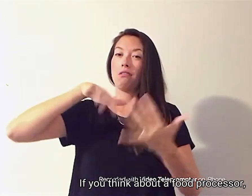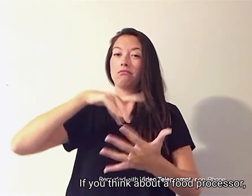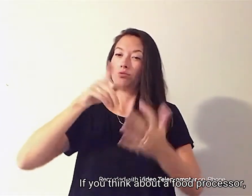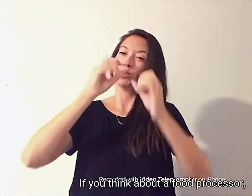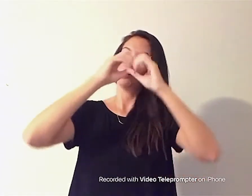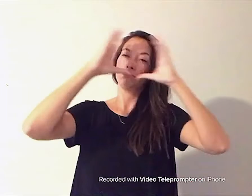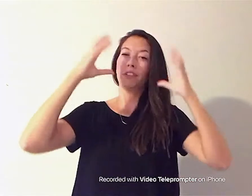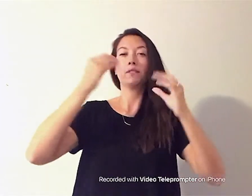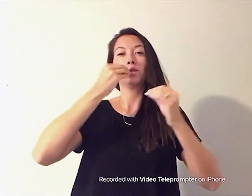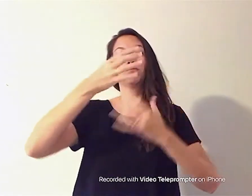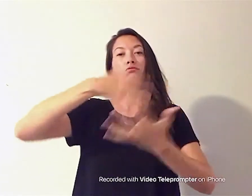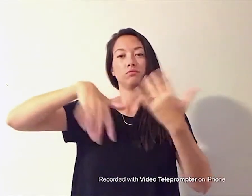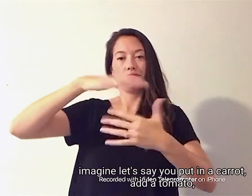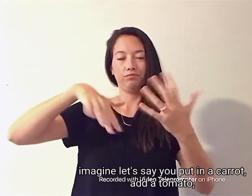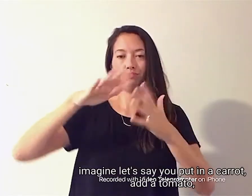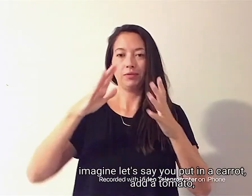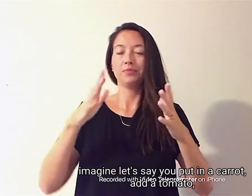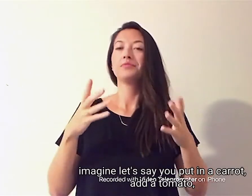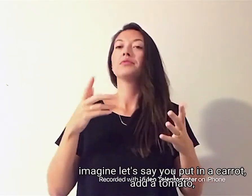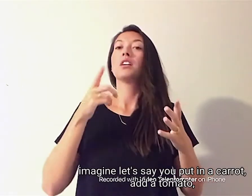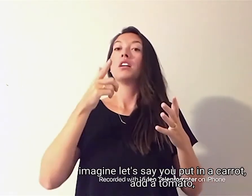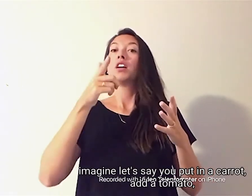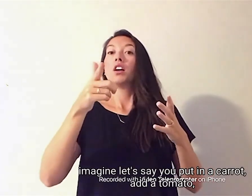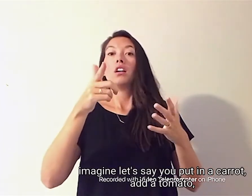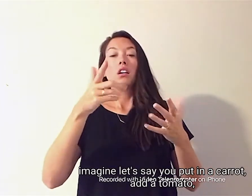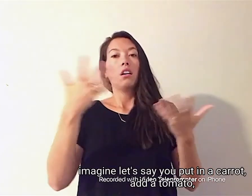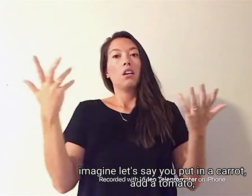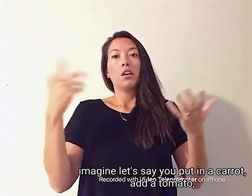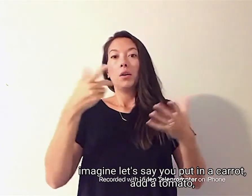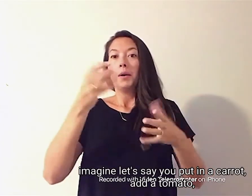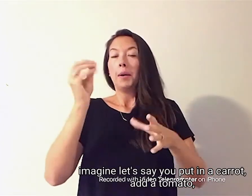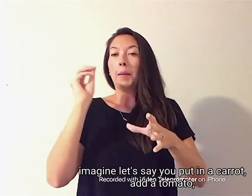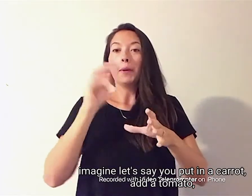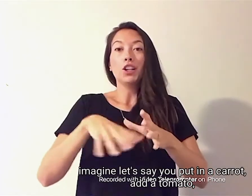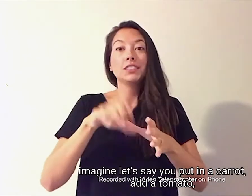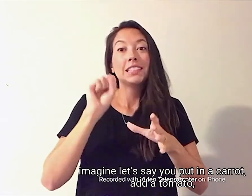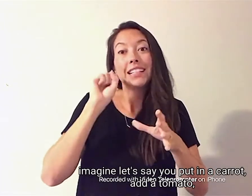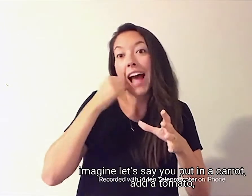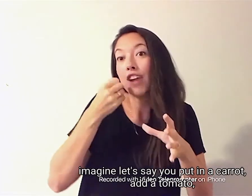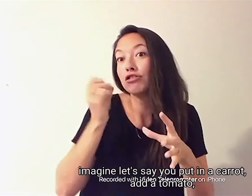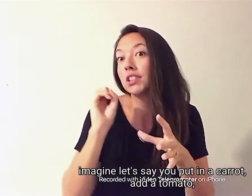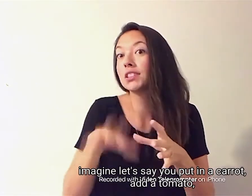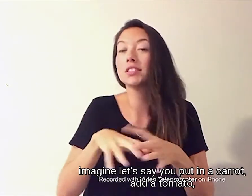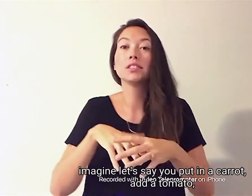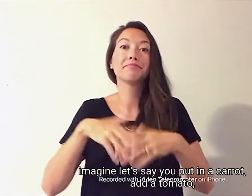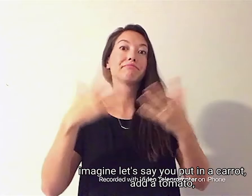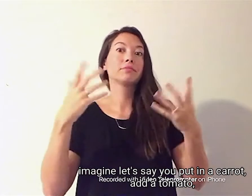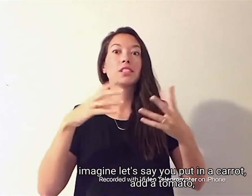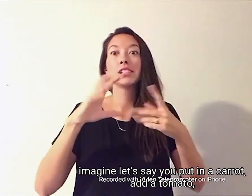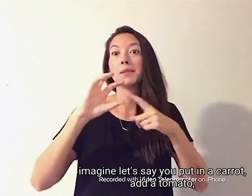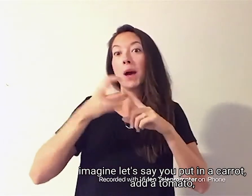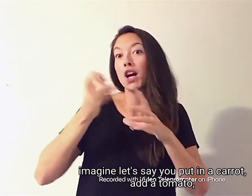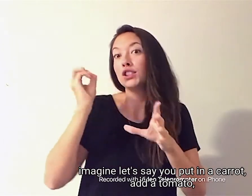processor, imagine, let's say, you put in a carrot, add a